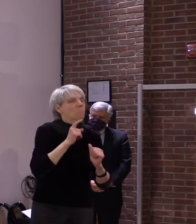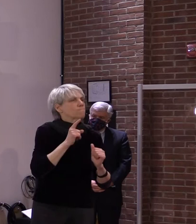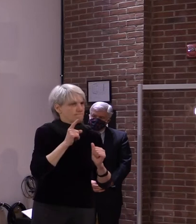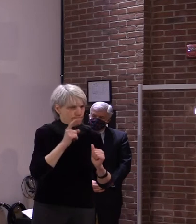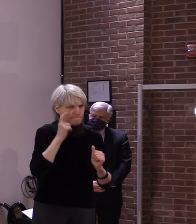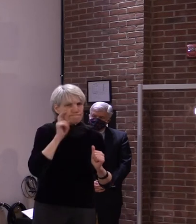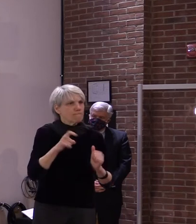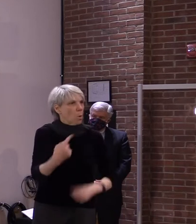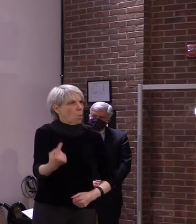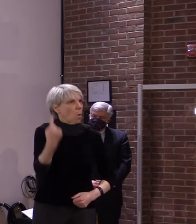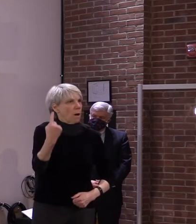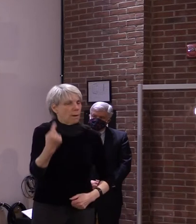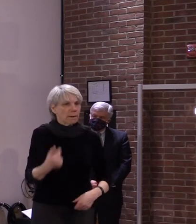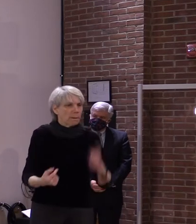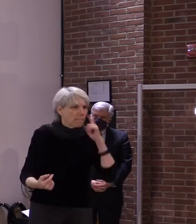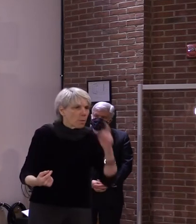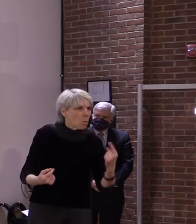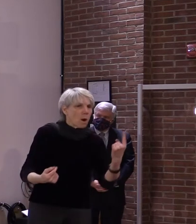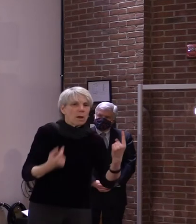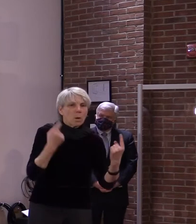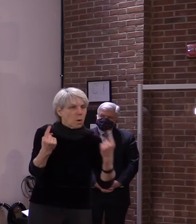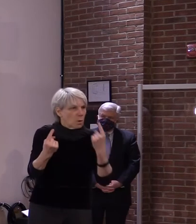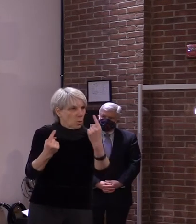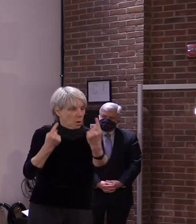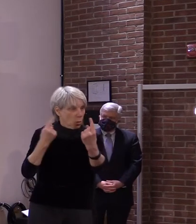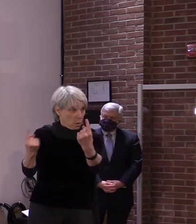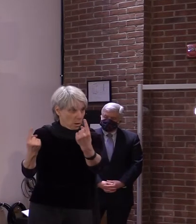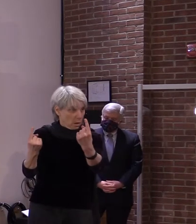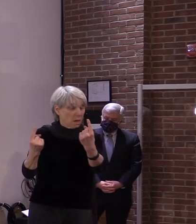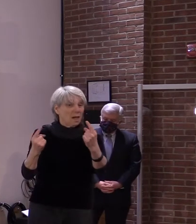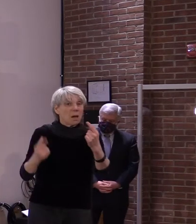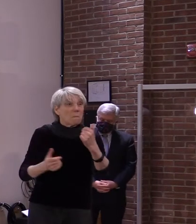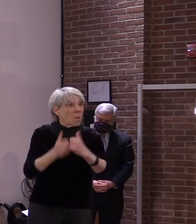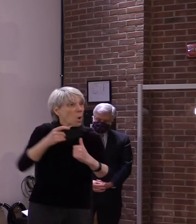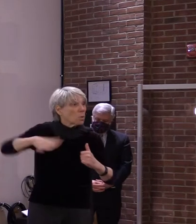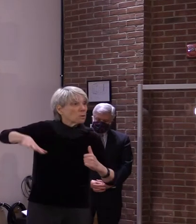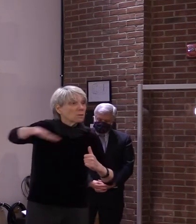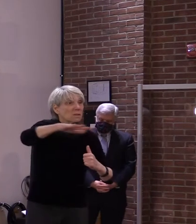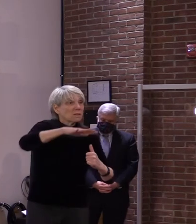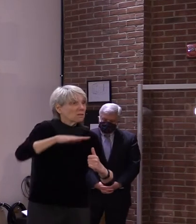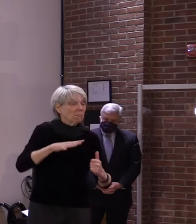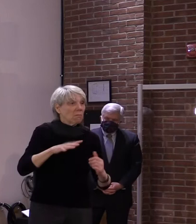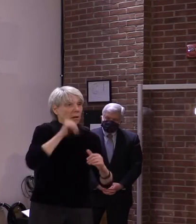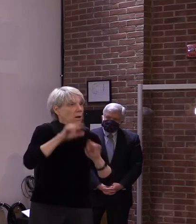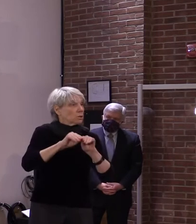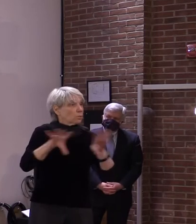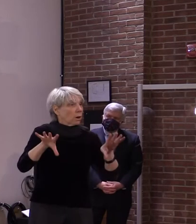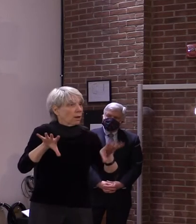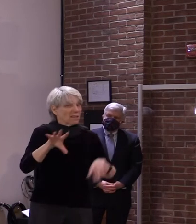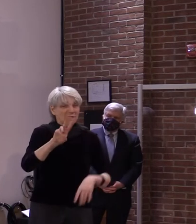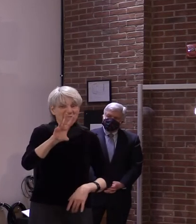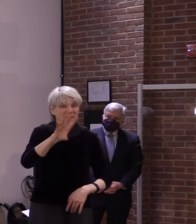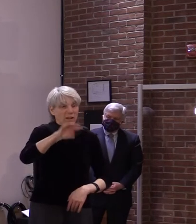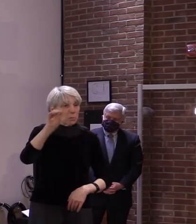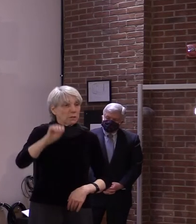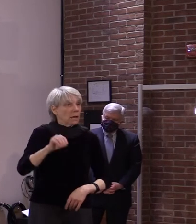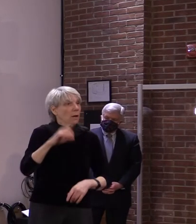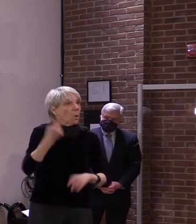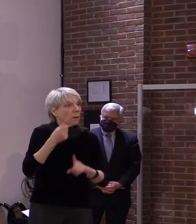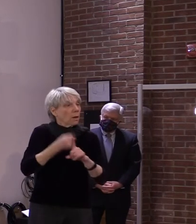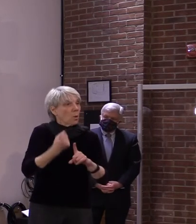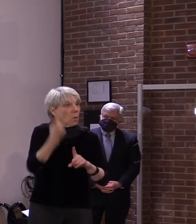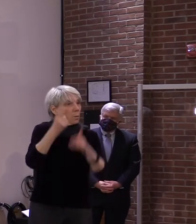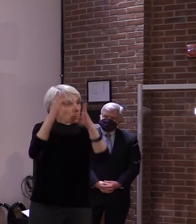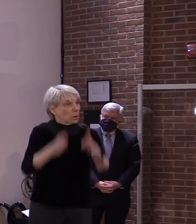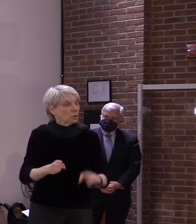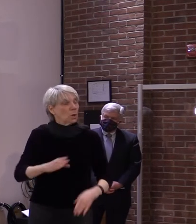case in their facility did not see additional spread this is testimony to the wonderful work of